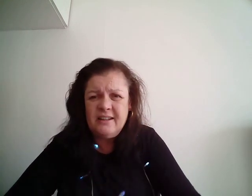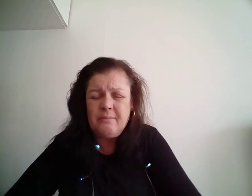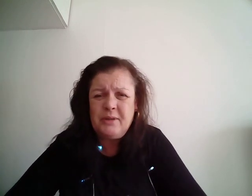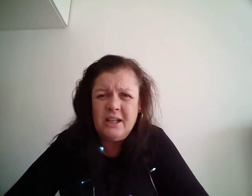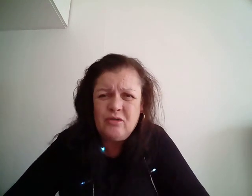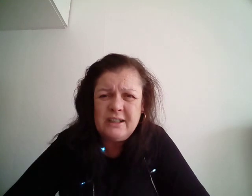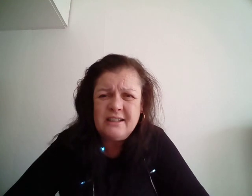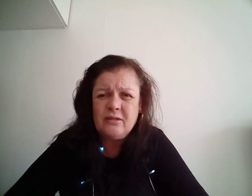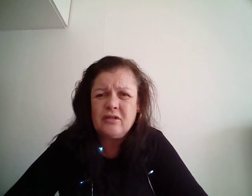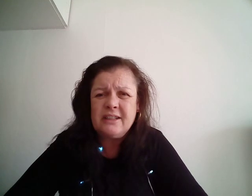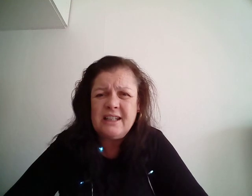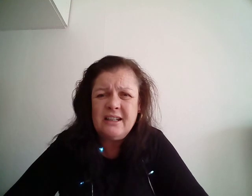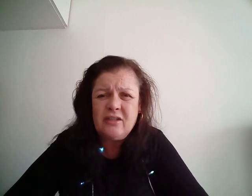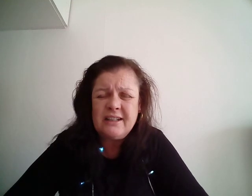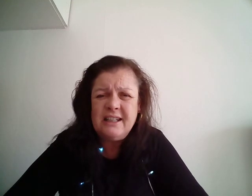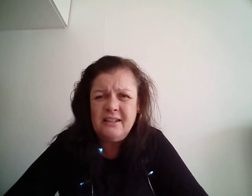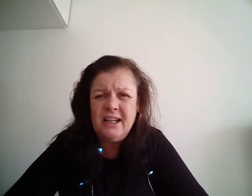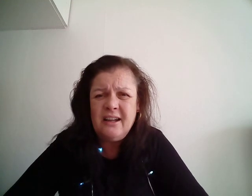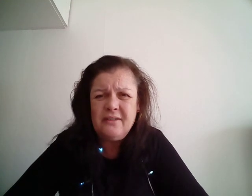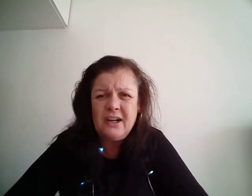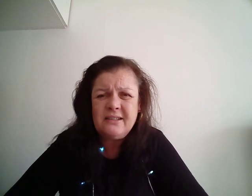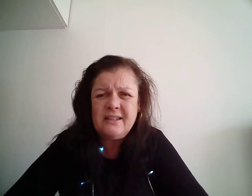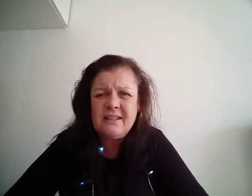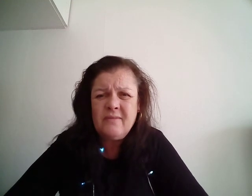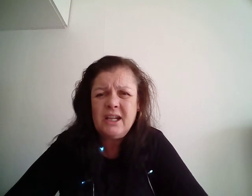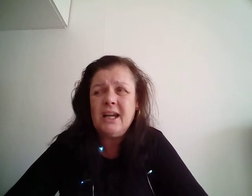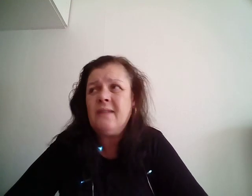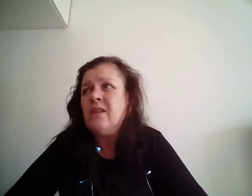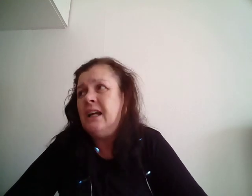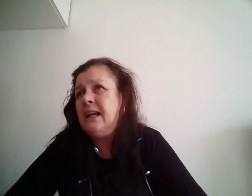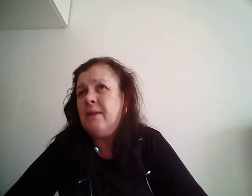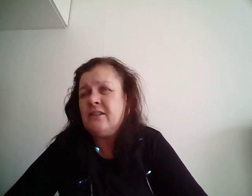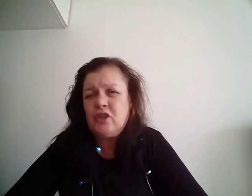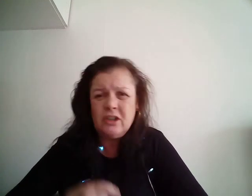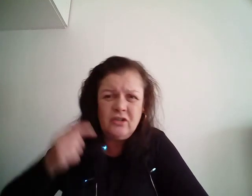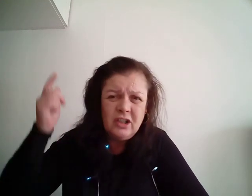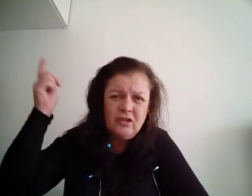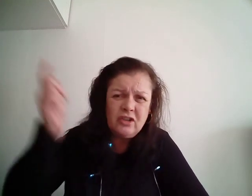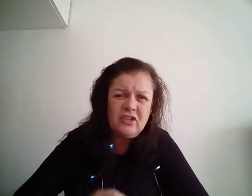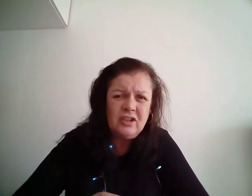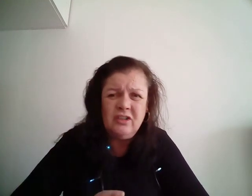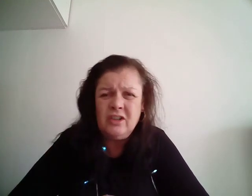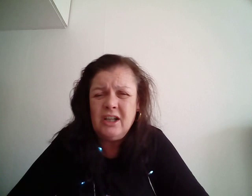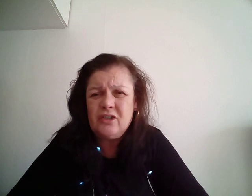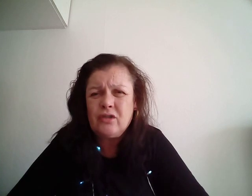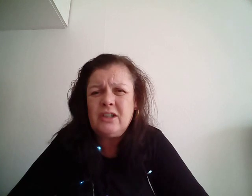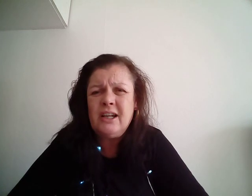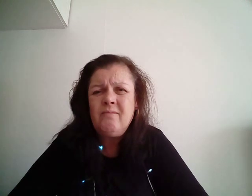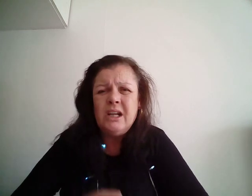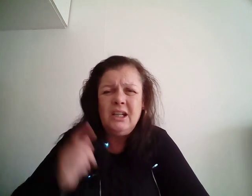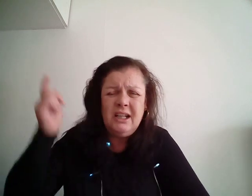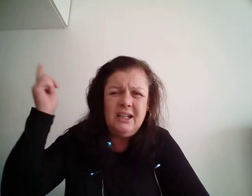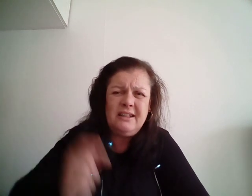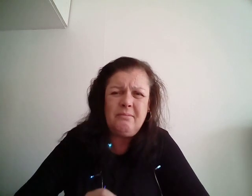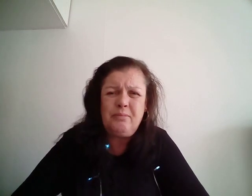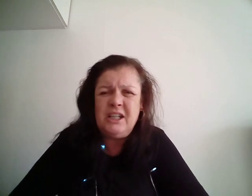that putrid little critter cretin in France. Okay, he mentioned Justin Trudeau. That